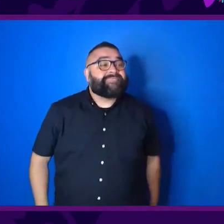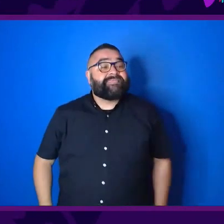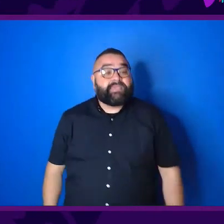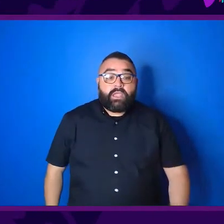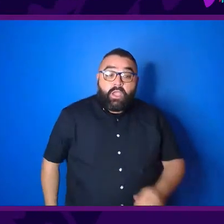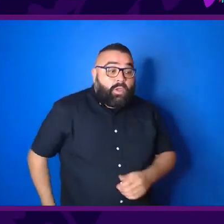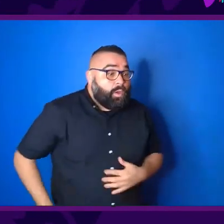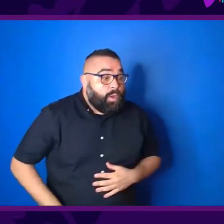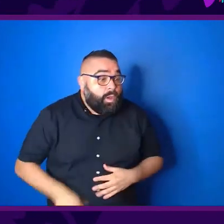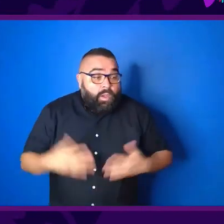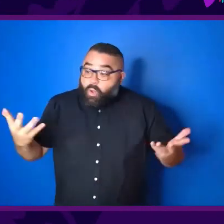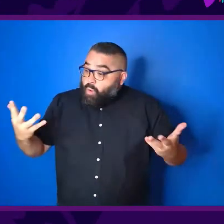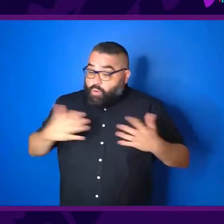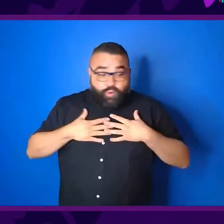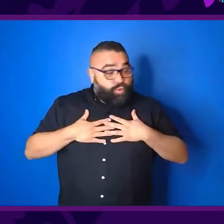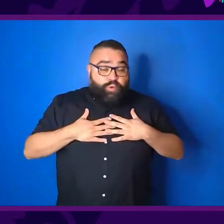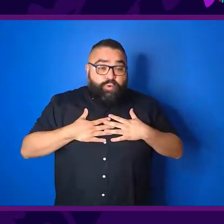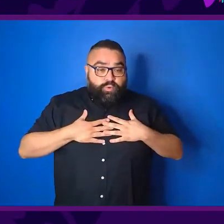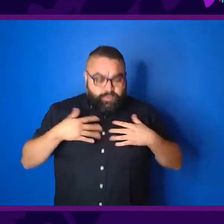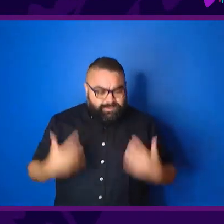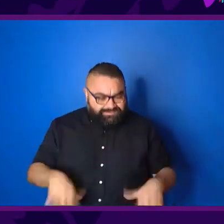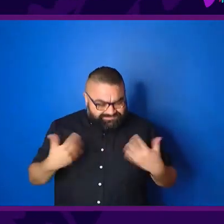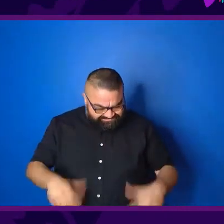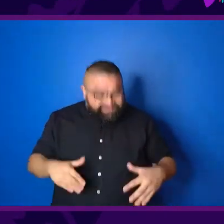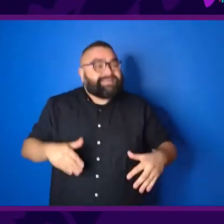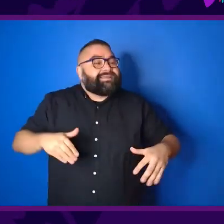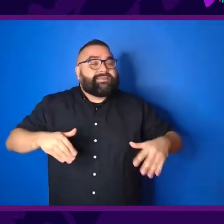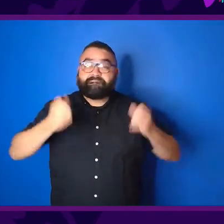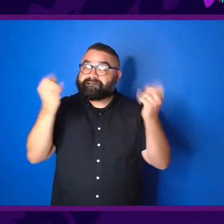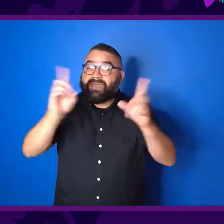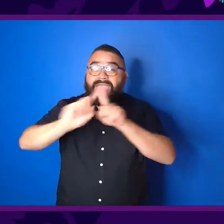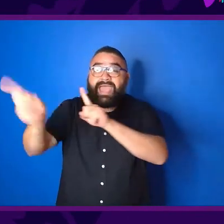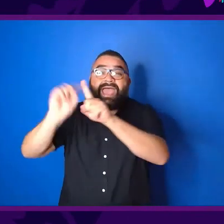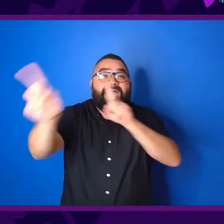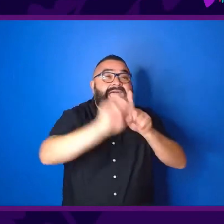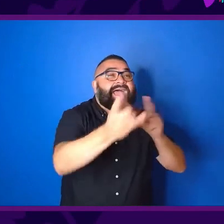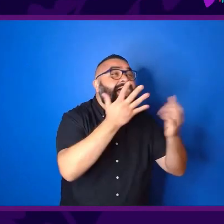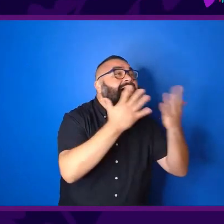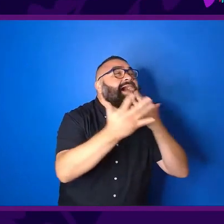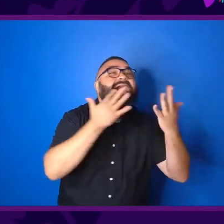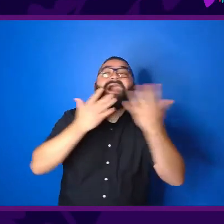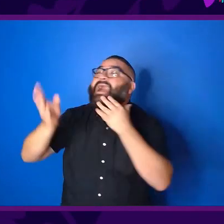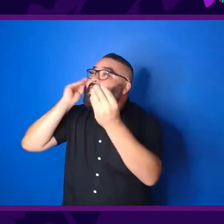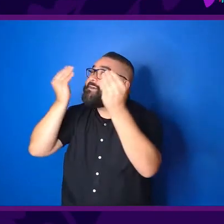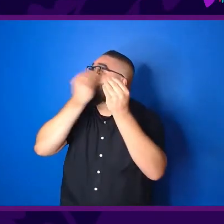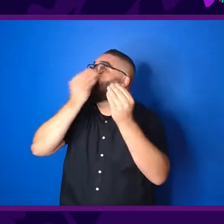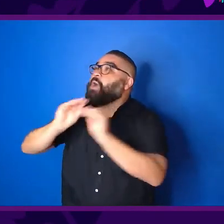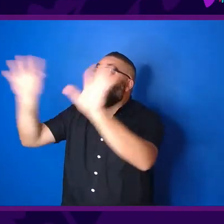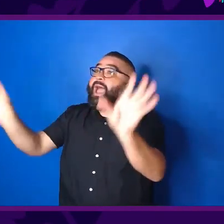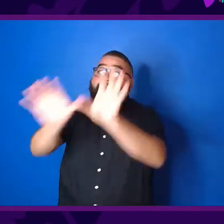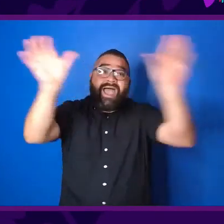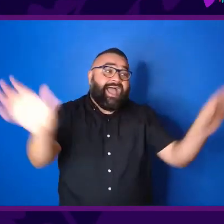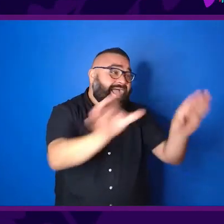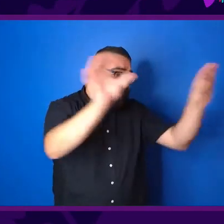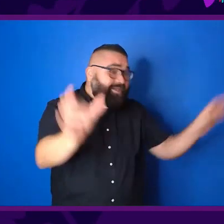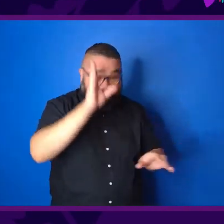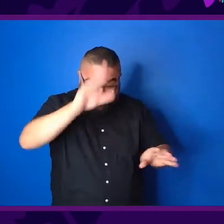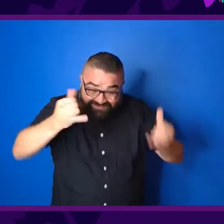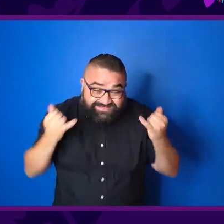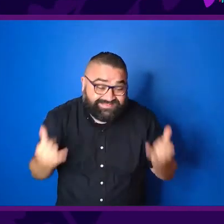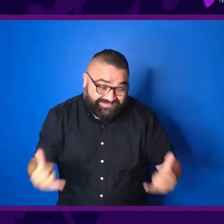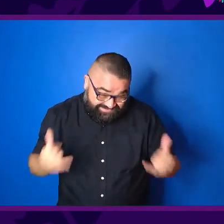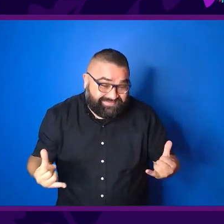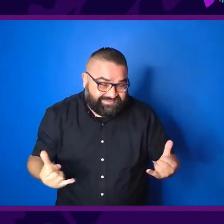Con jazmines y flores este día voy a